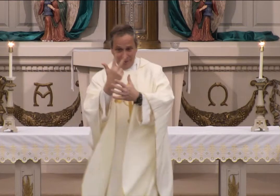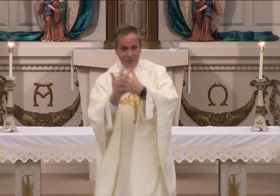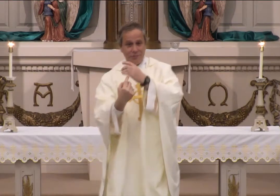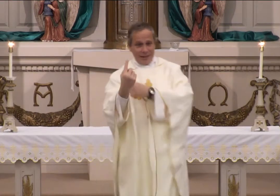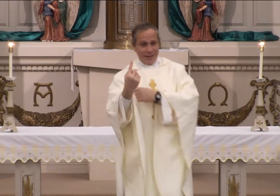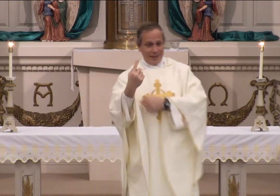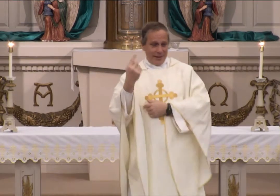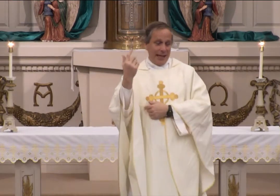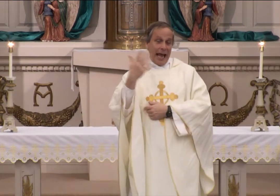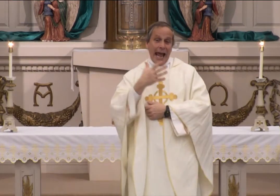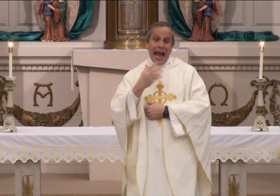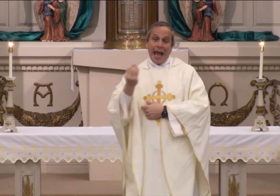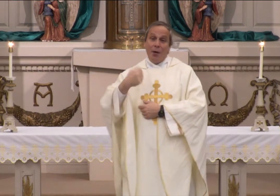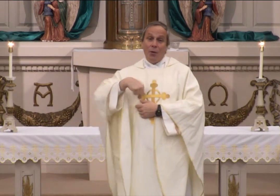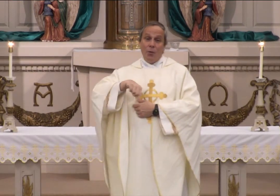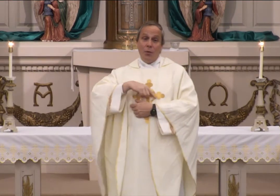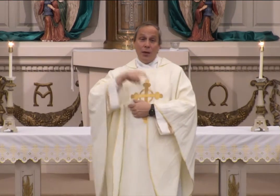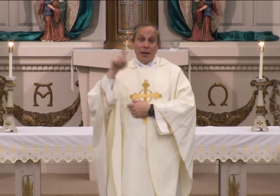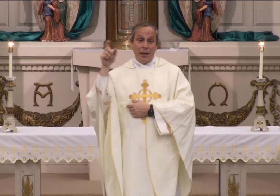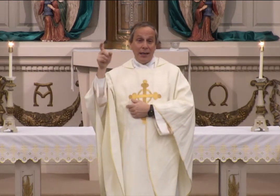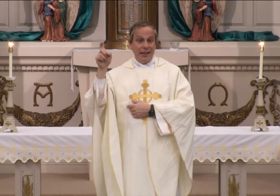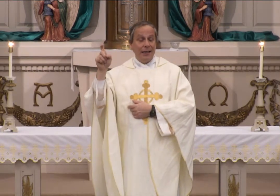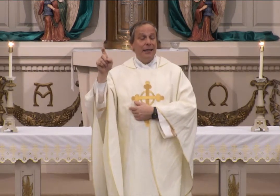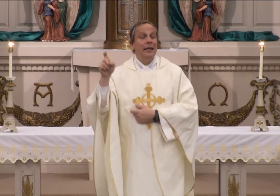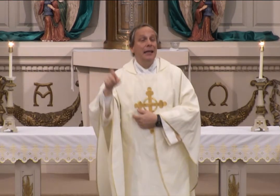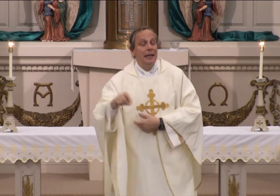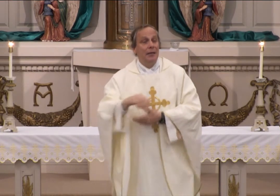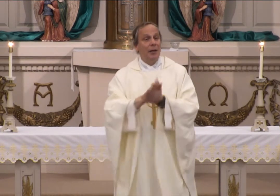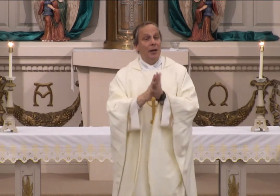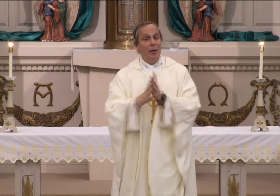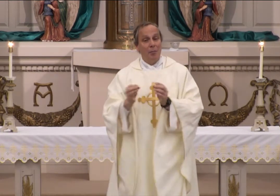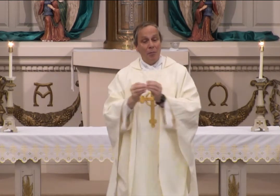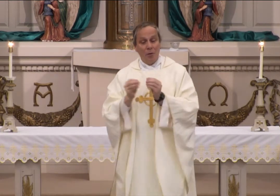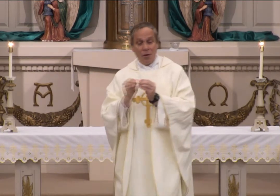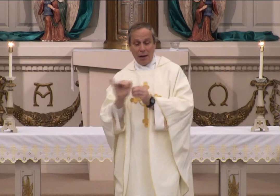We do know and believe in the Trinity.